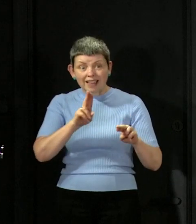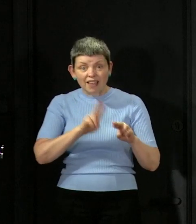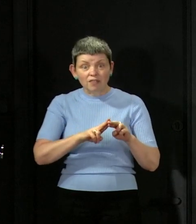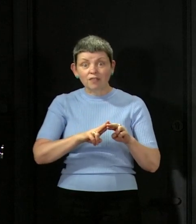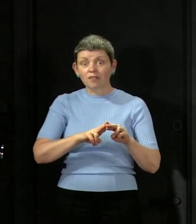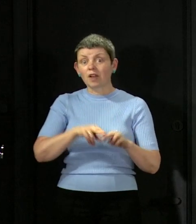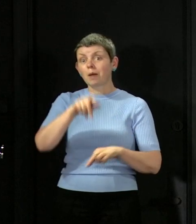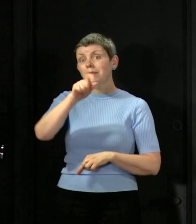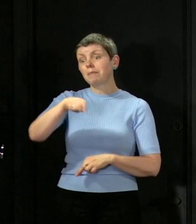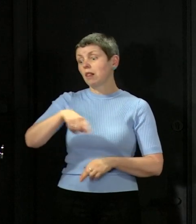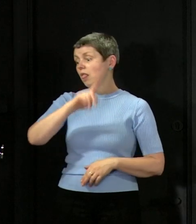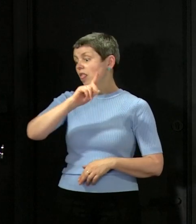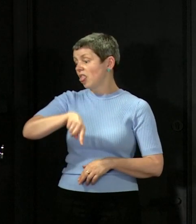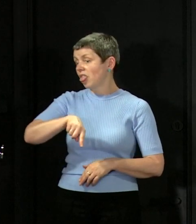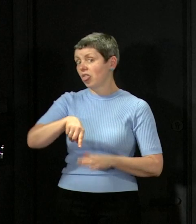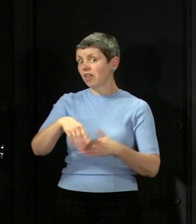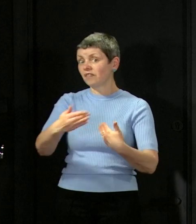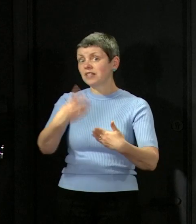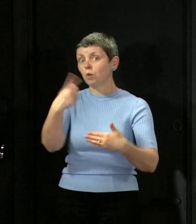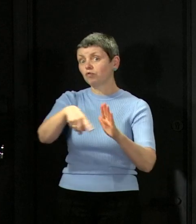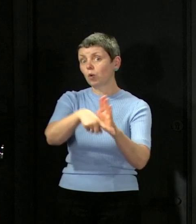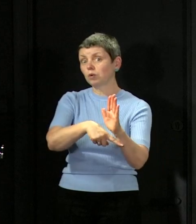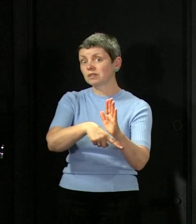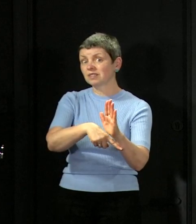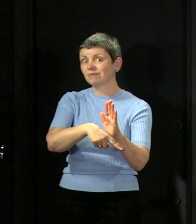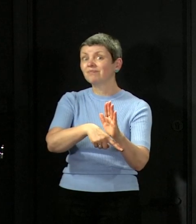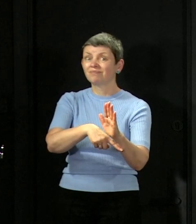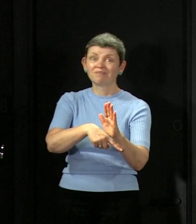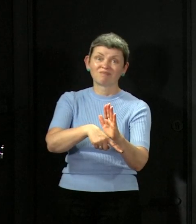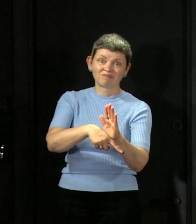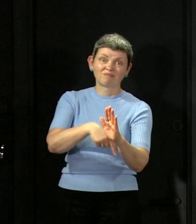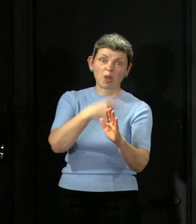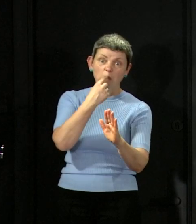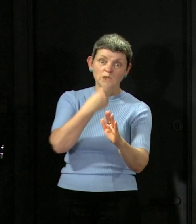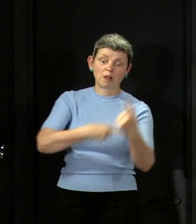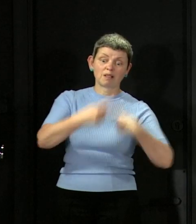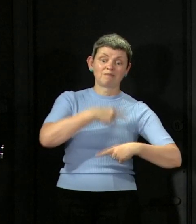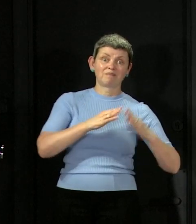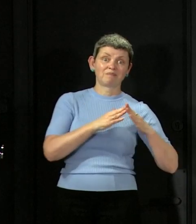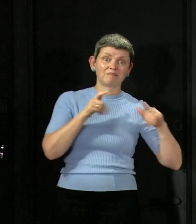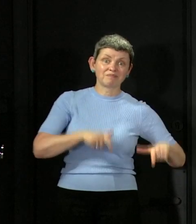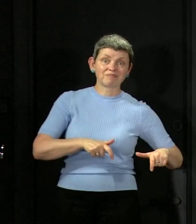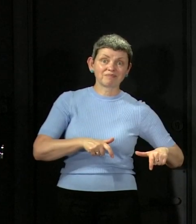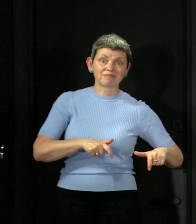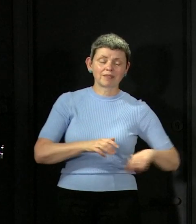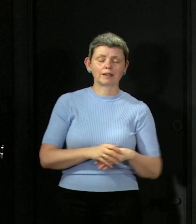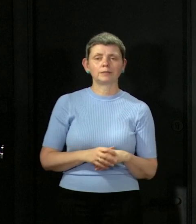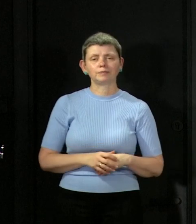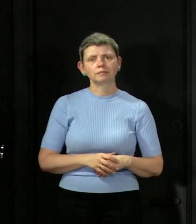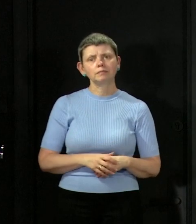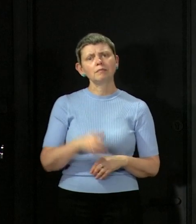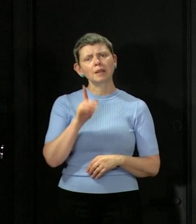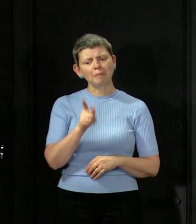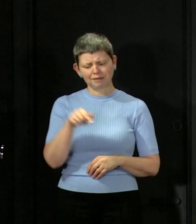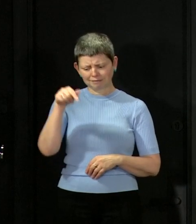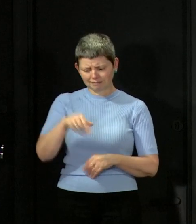happens, I can't rule out that we go backwards. But I'd rather on this sunny Friday, with the first weekend where people can have a